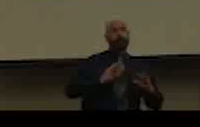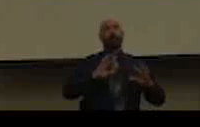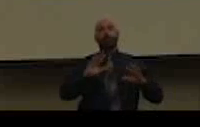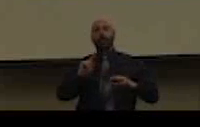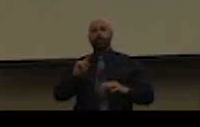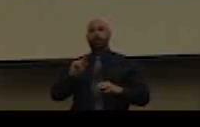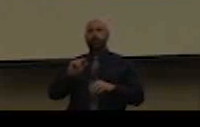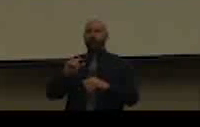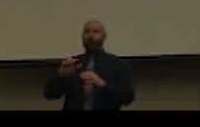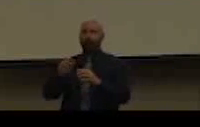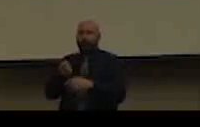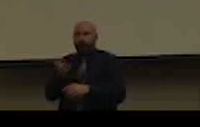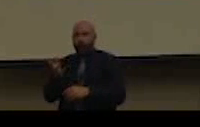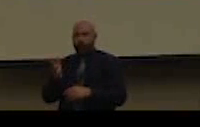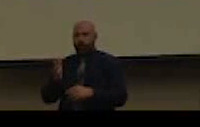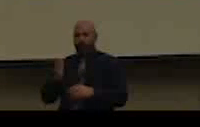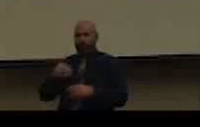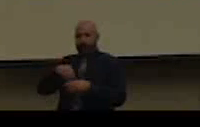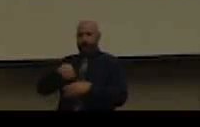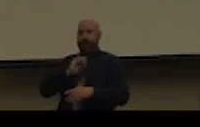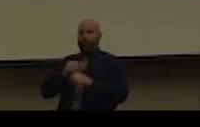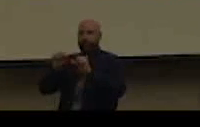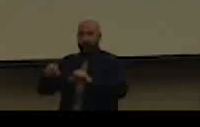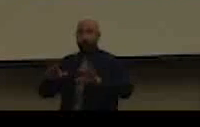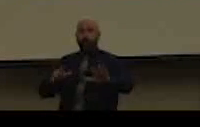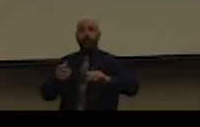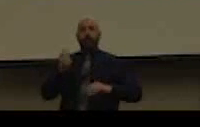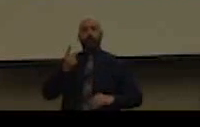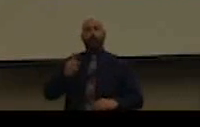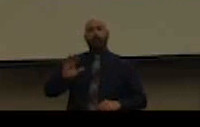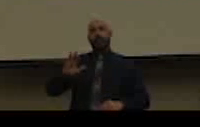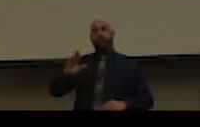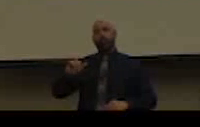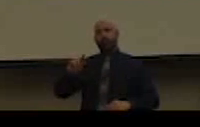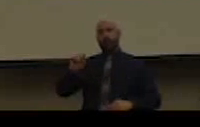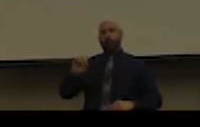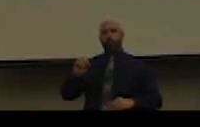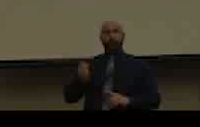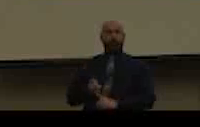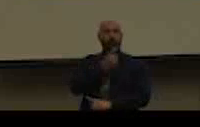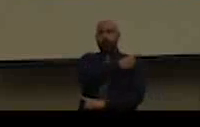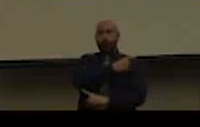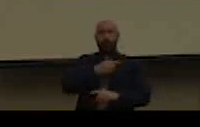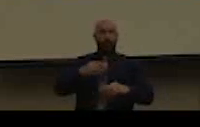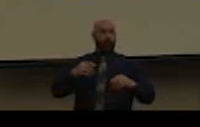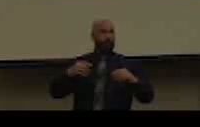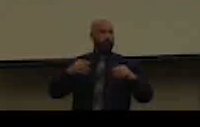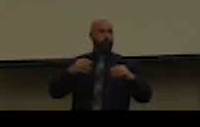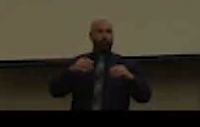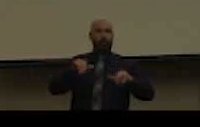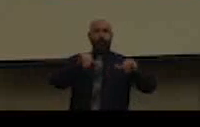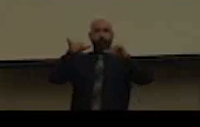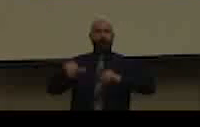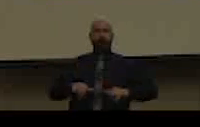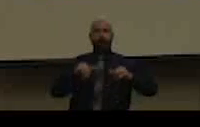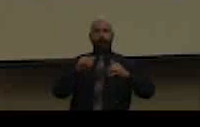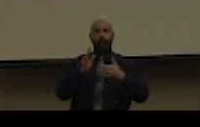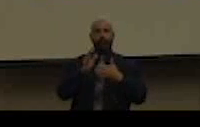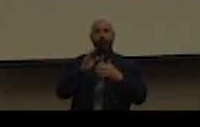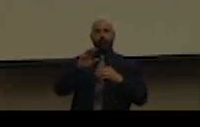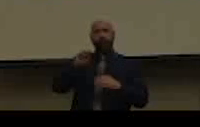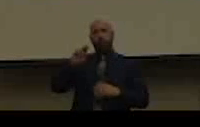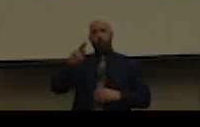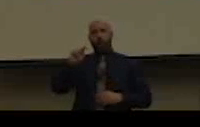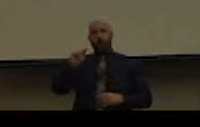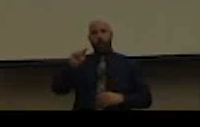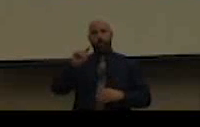Their rate was even further off of the market than child cares. So in the